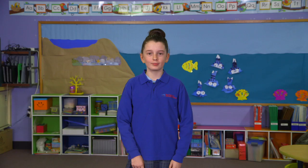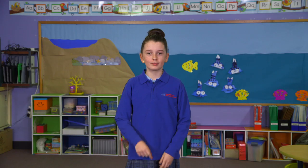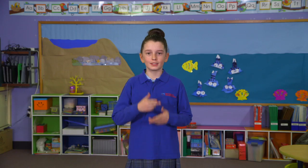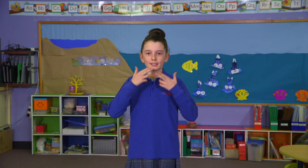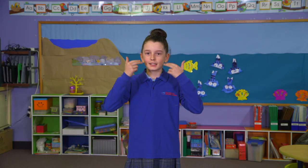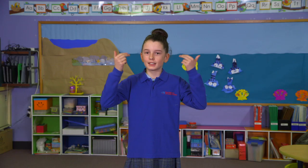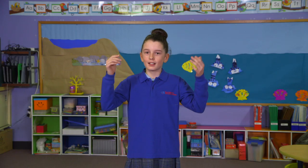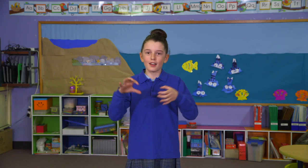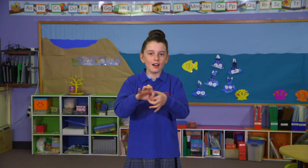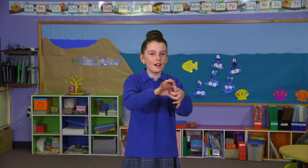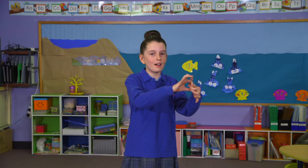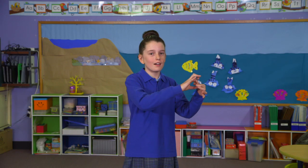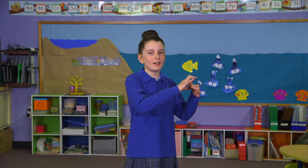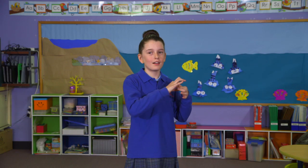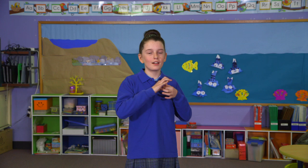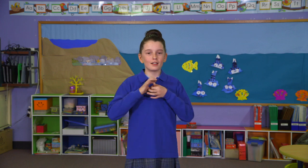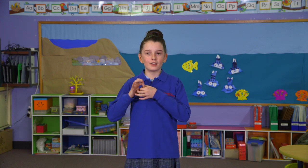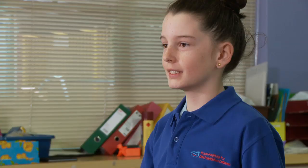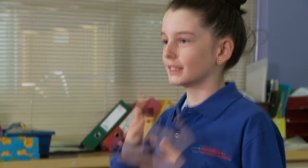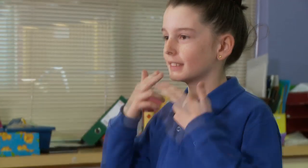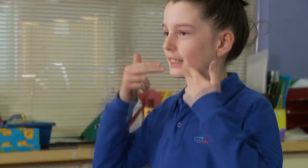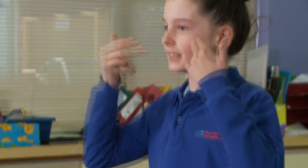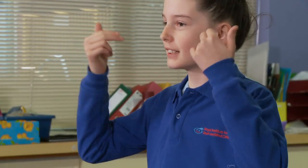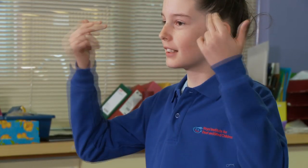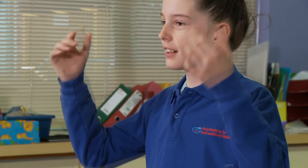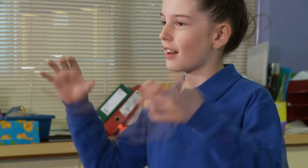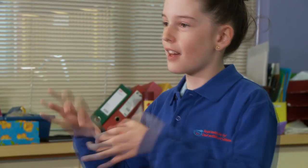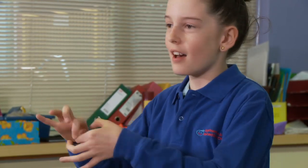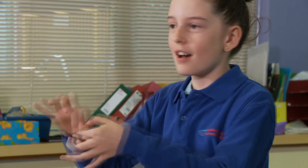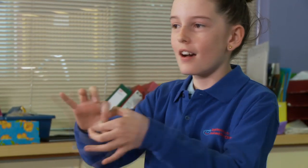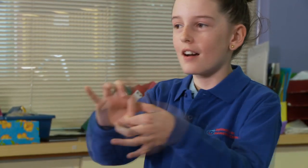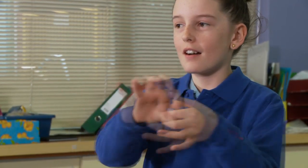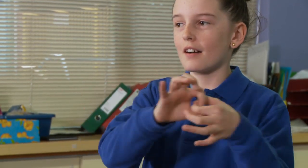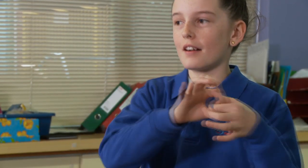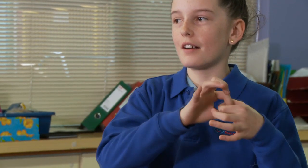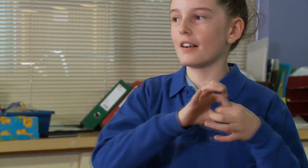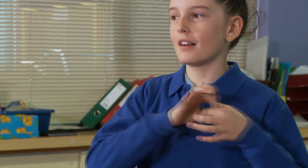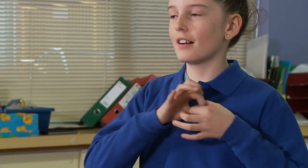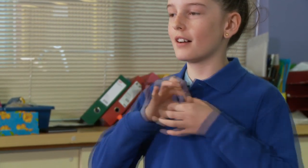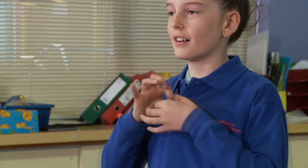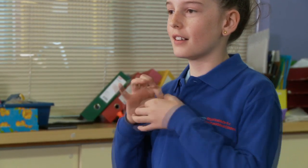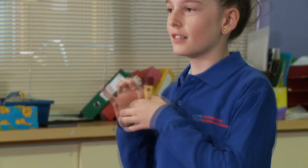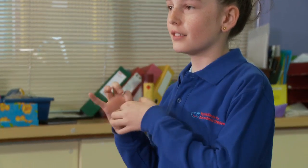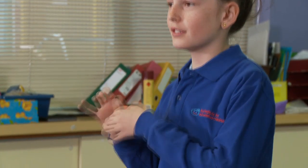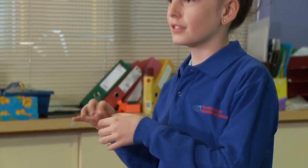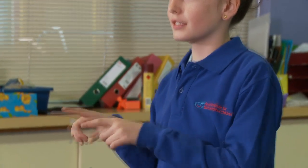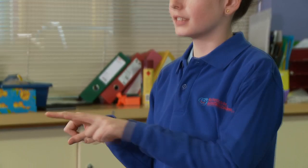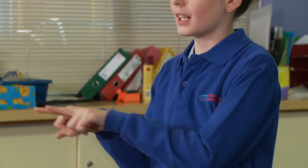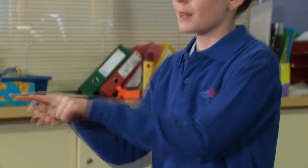in space in Auslan, and so the idea is that there's all of these birds who are singing at the same time and they're